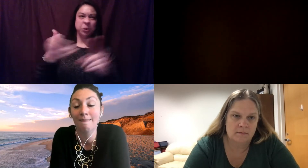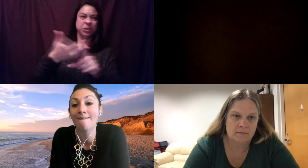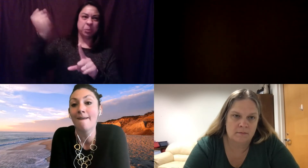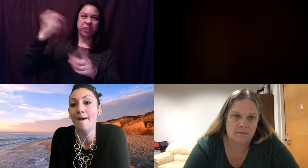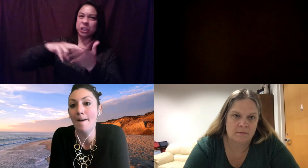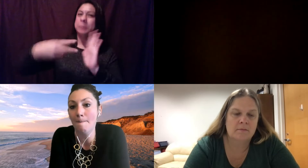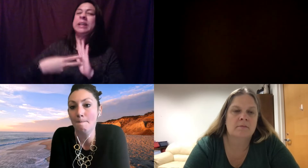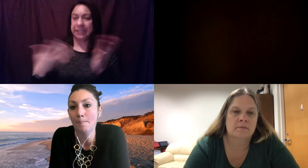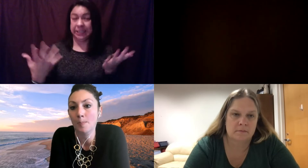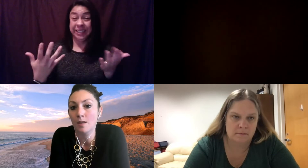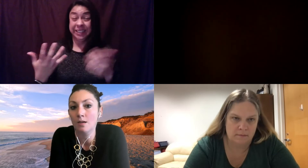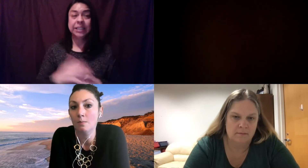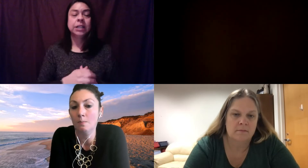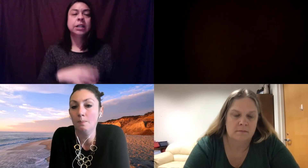deprivation.